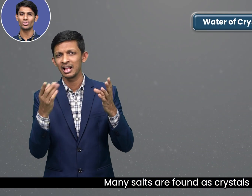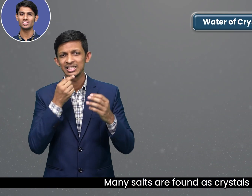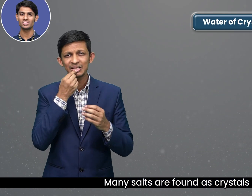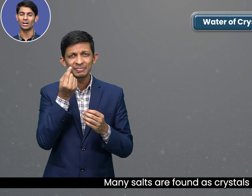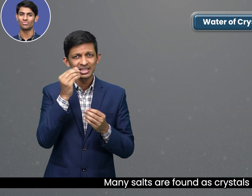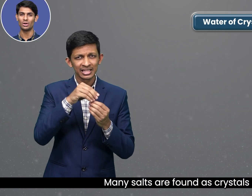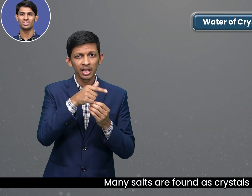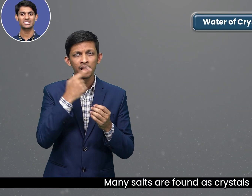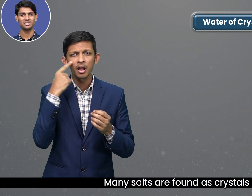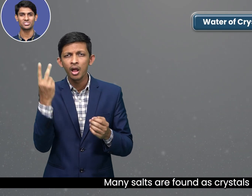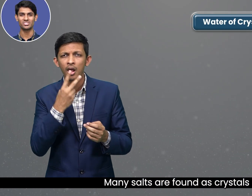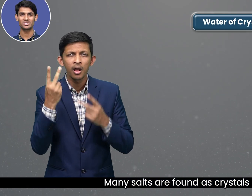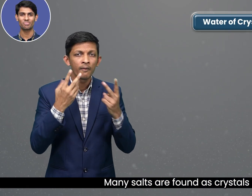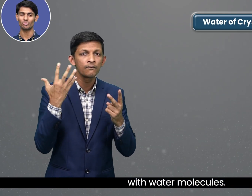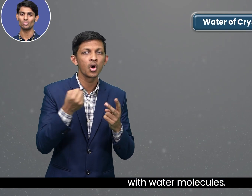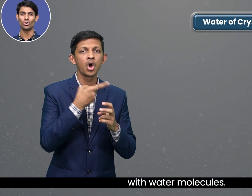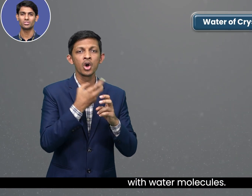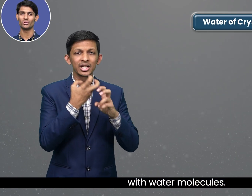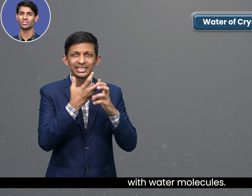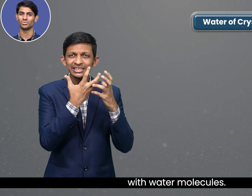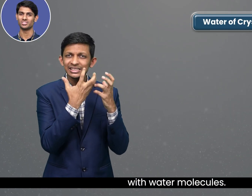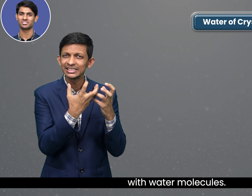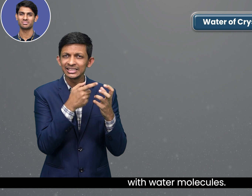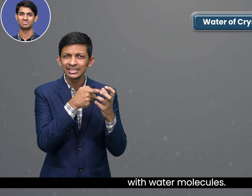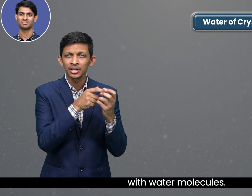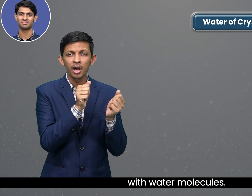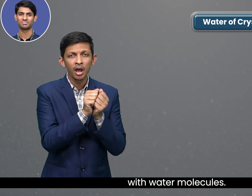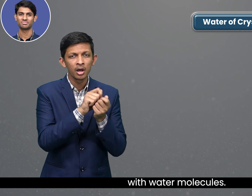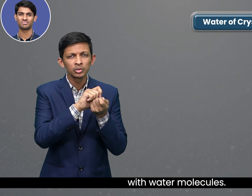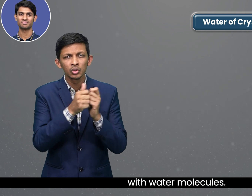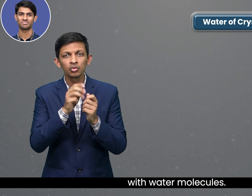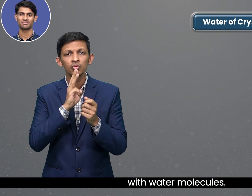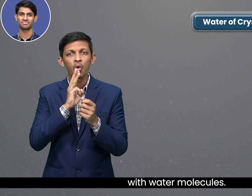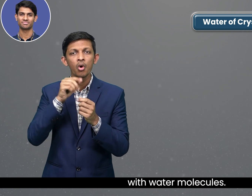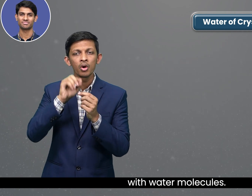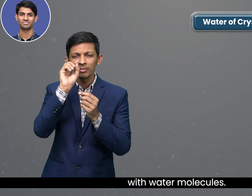Many salts are found as crystals with water molecules.